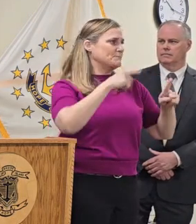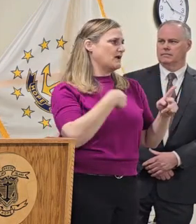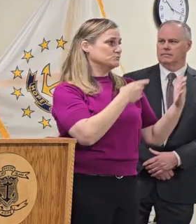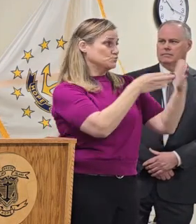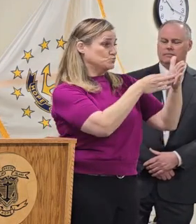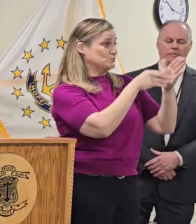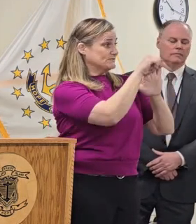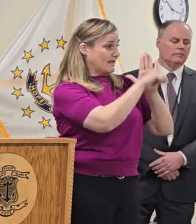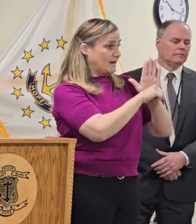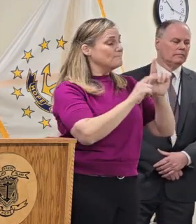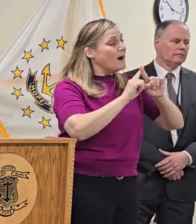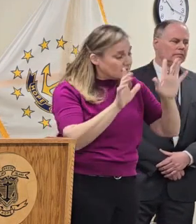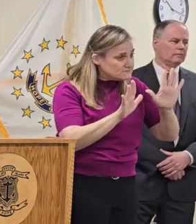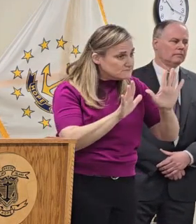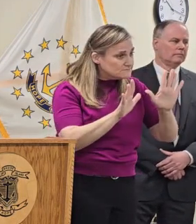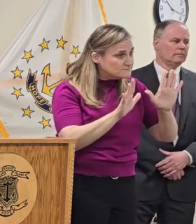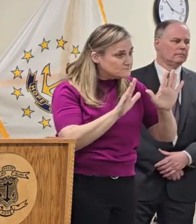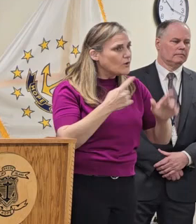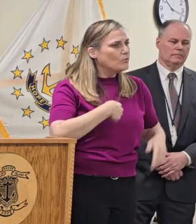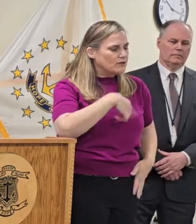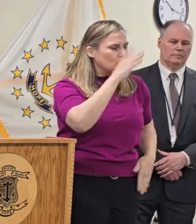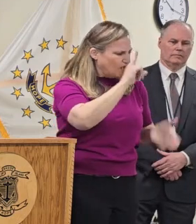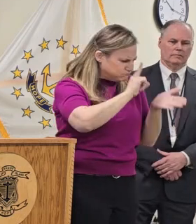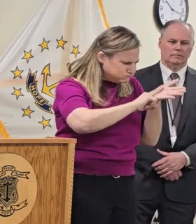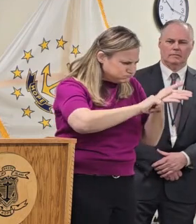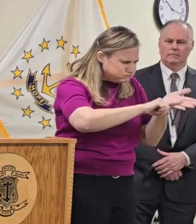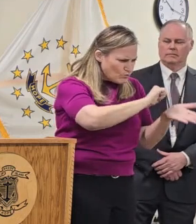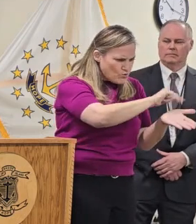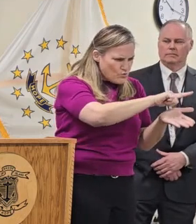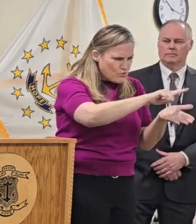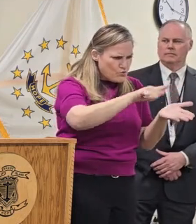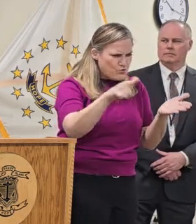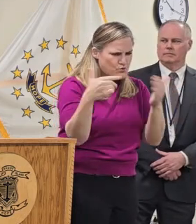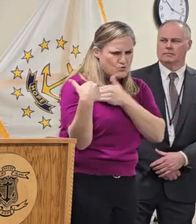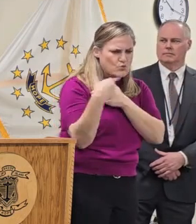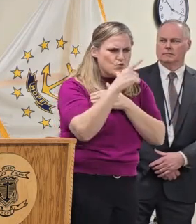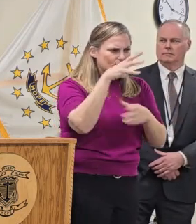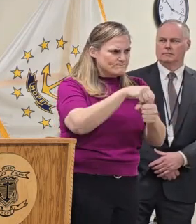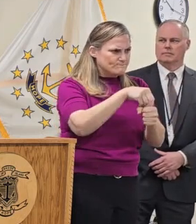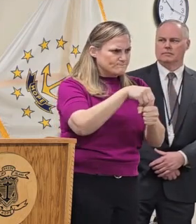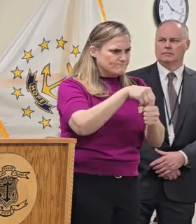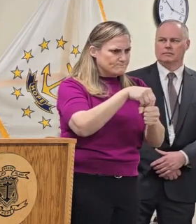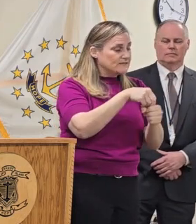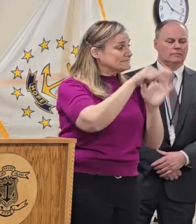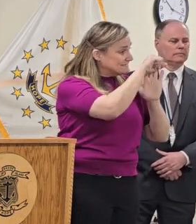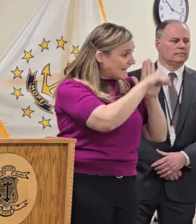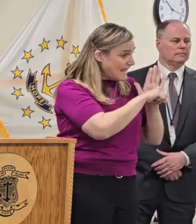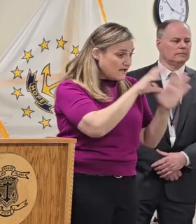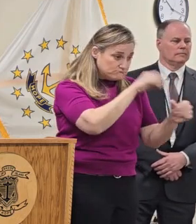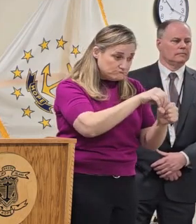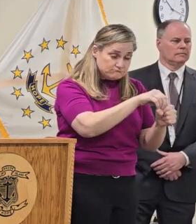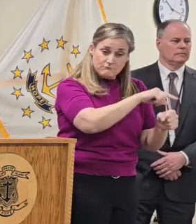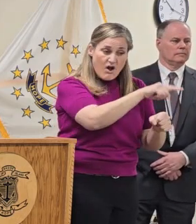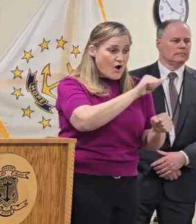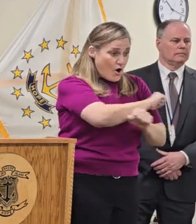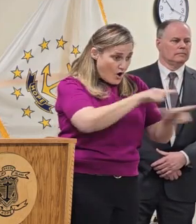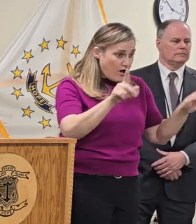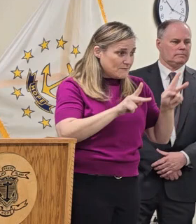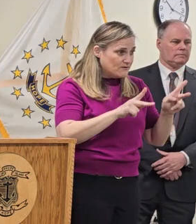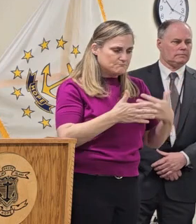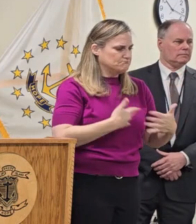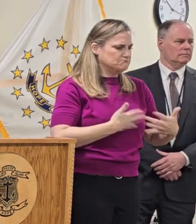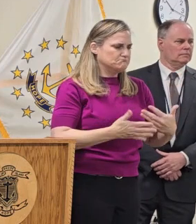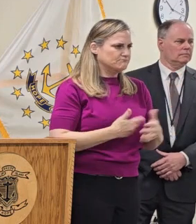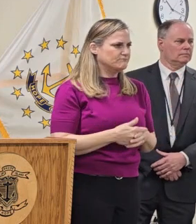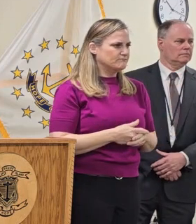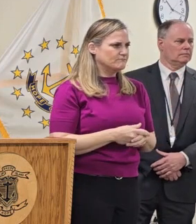unturned relative to accountability, and I would think that they'll pay a part in that, we'll play a role in that as well. But let's wait on some of the reports